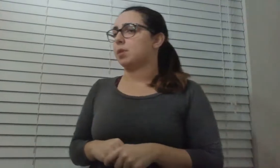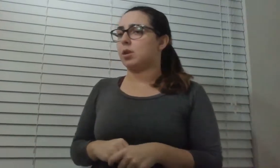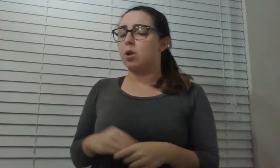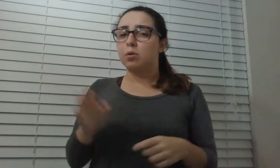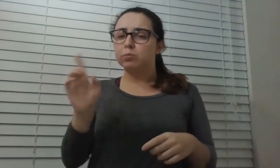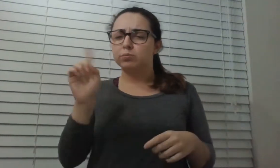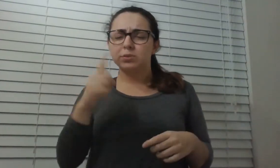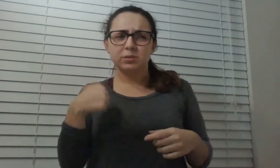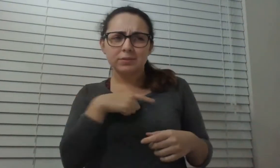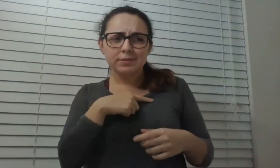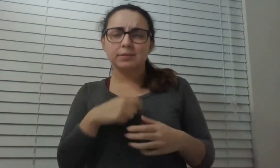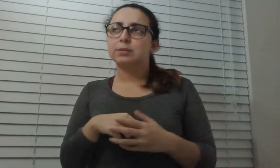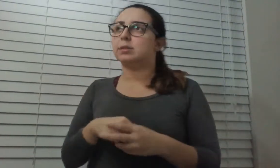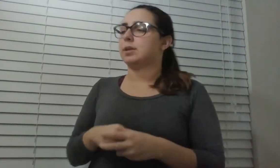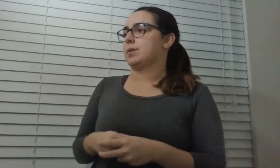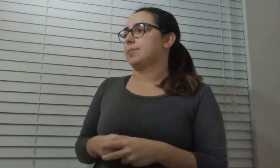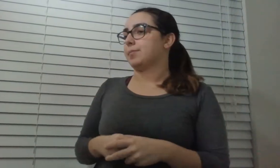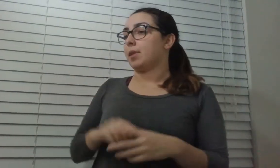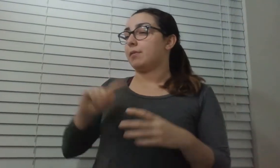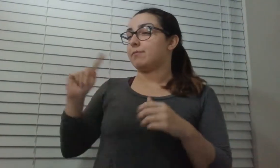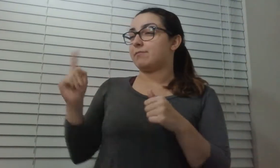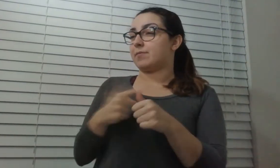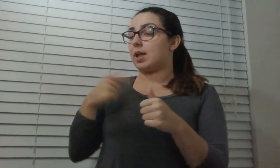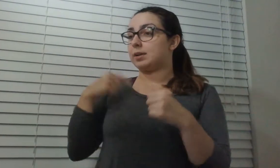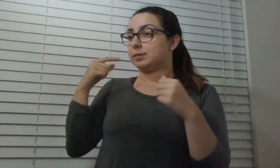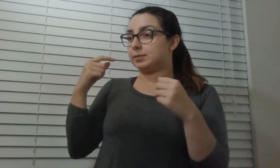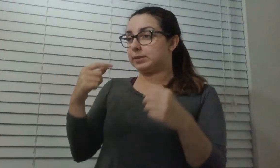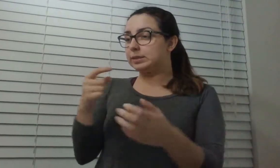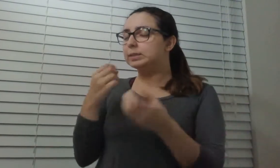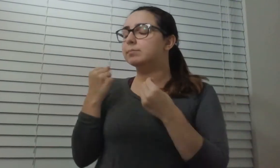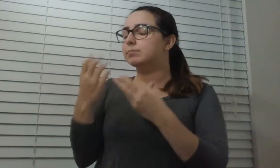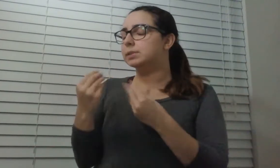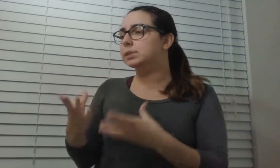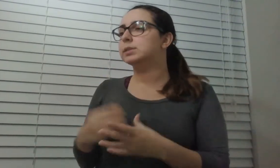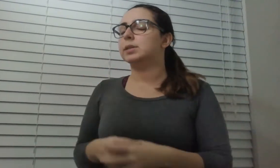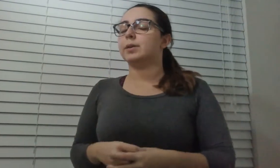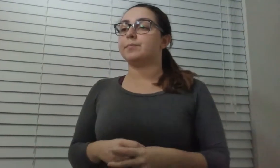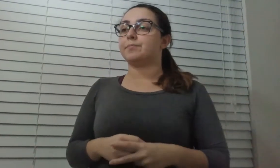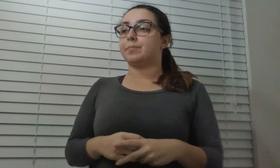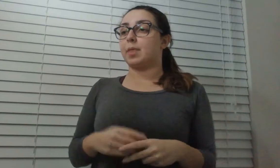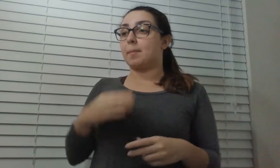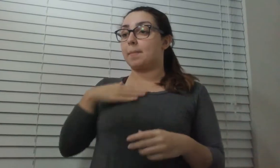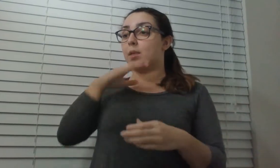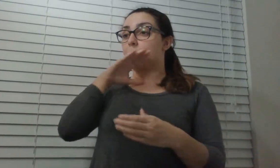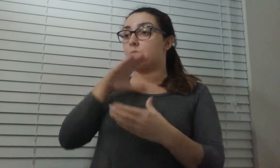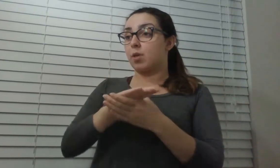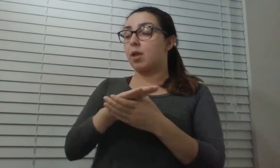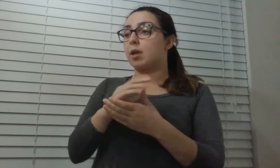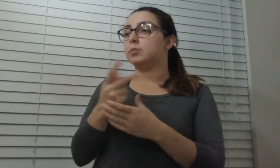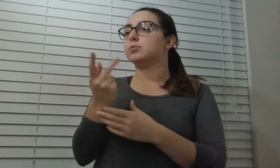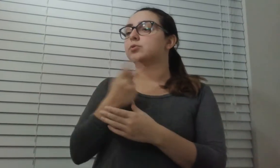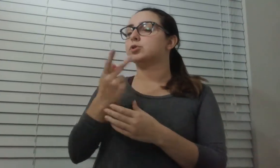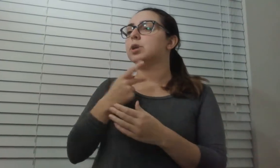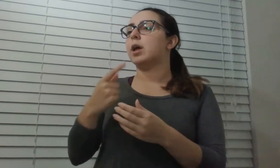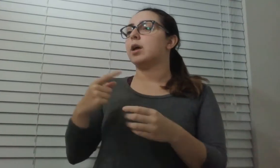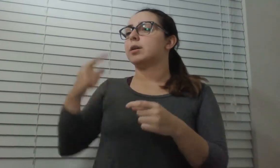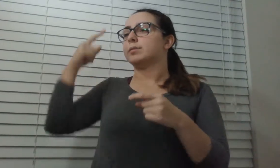something. My wife and I, Tamar, have been having an argument for roughly, it's going on now 40 years, and it's always about